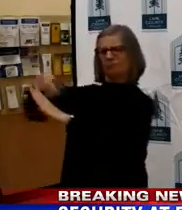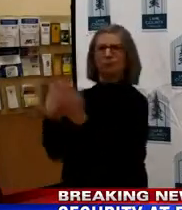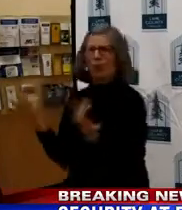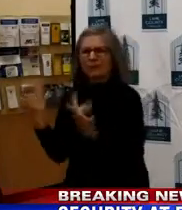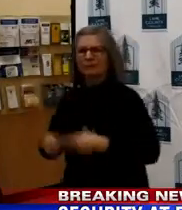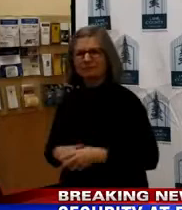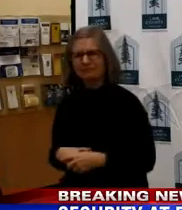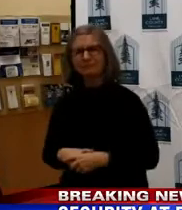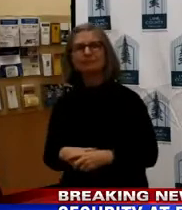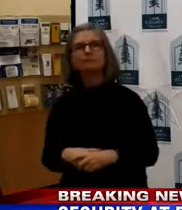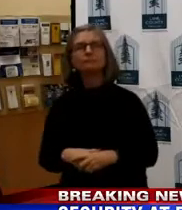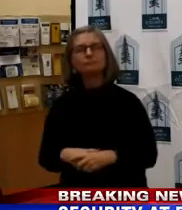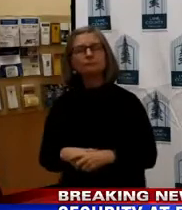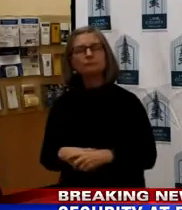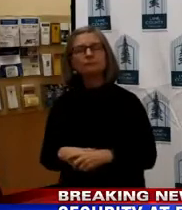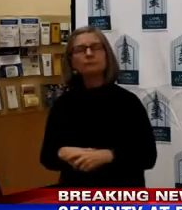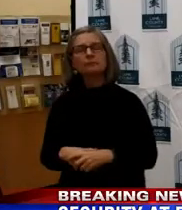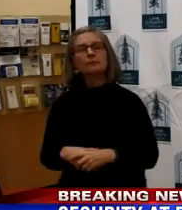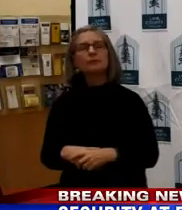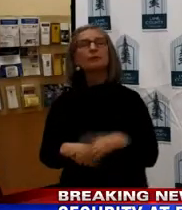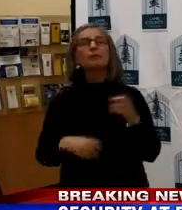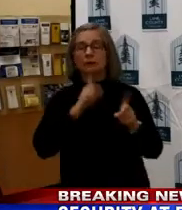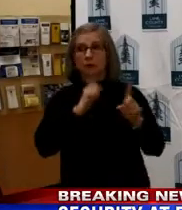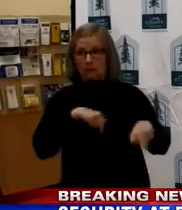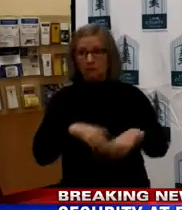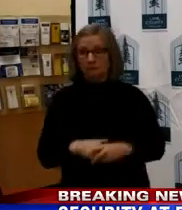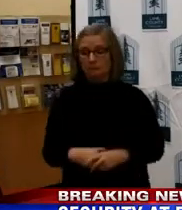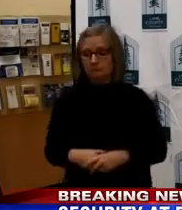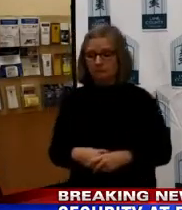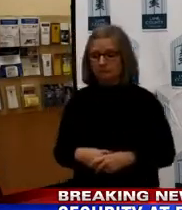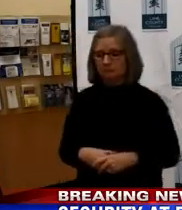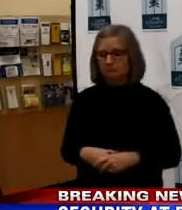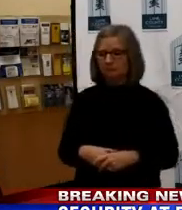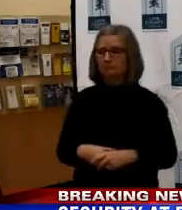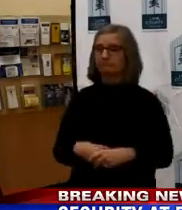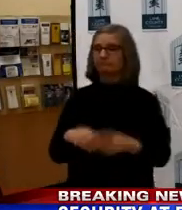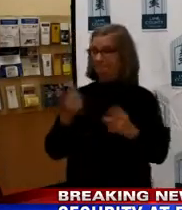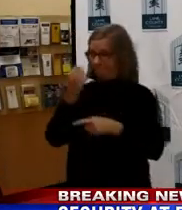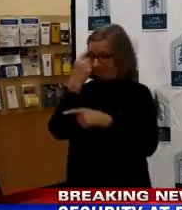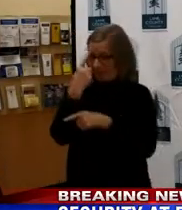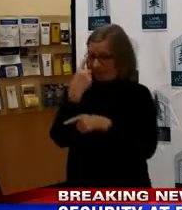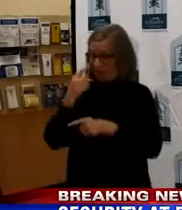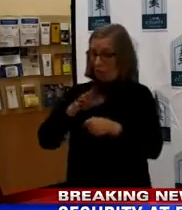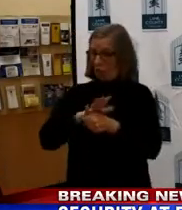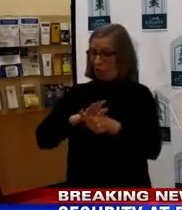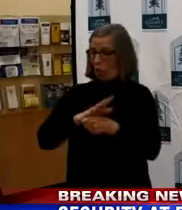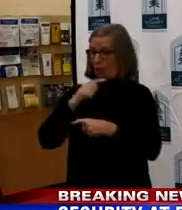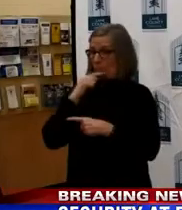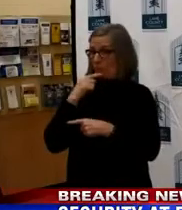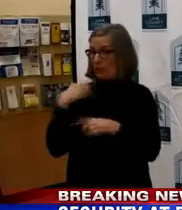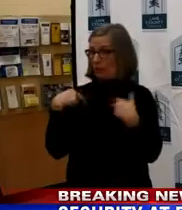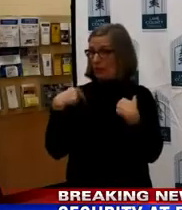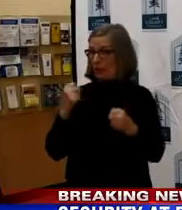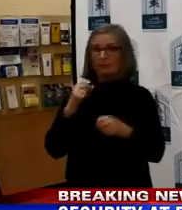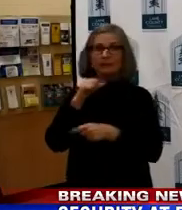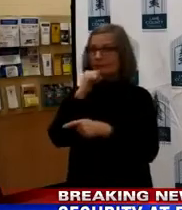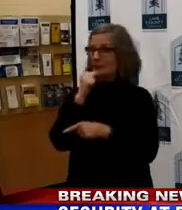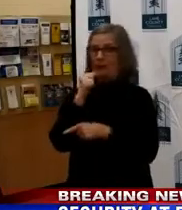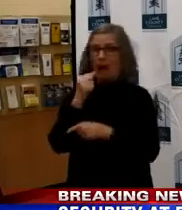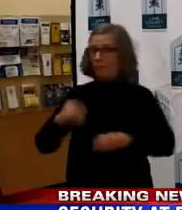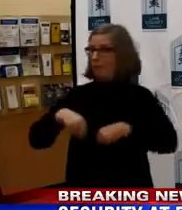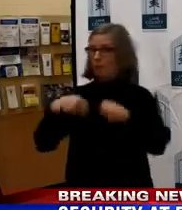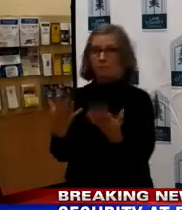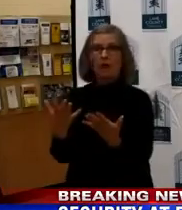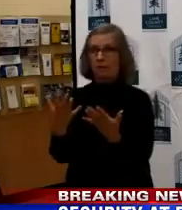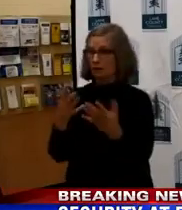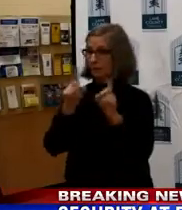be? So again, local public health does not provide the tests. Local public health, really what we do is we